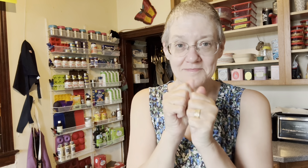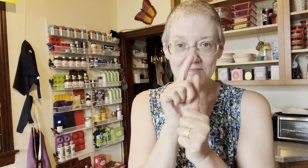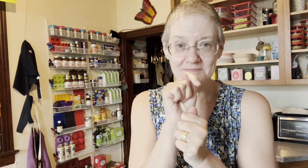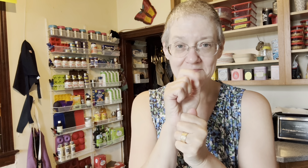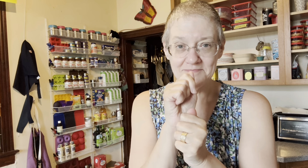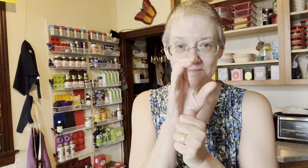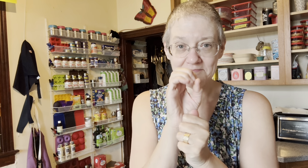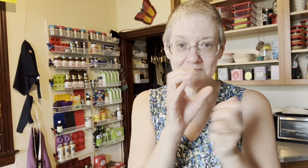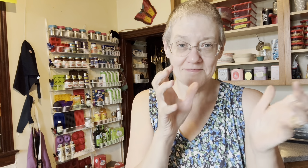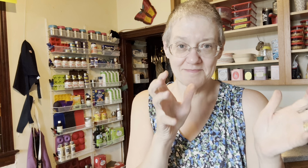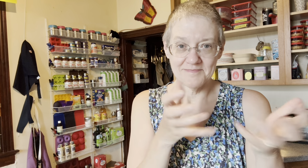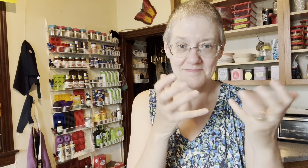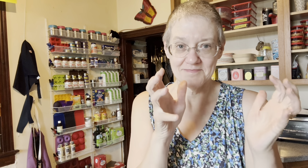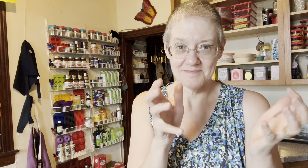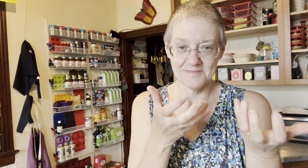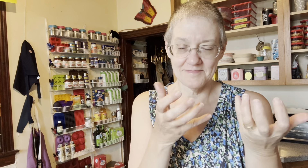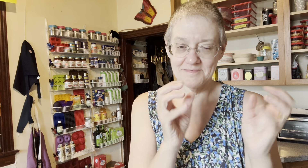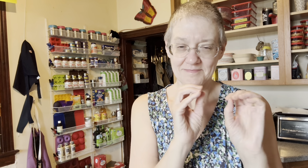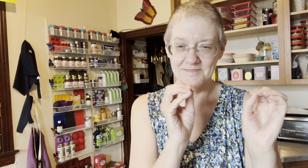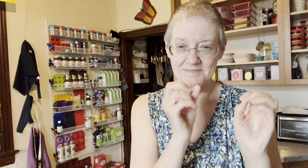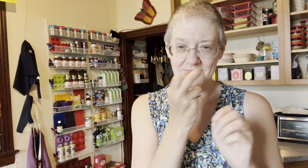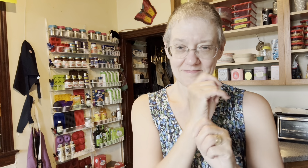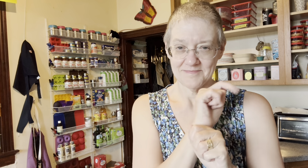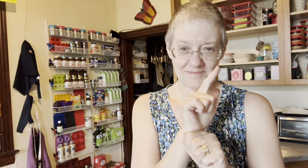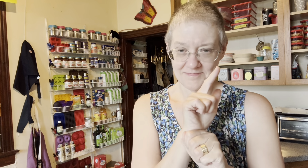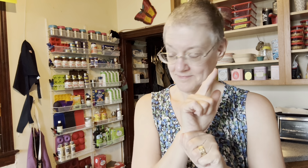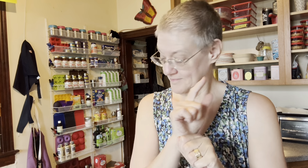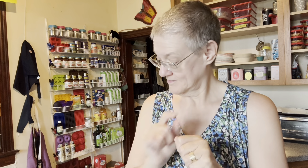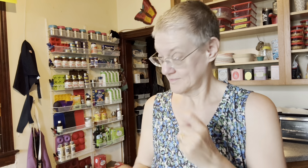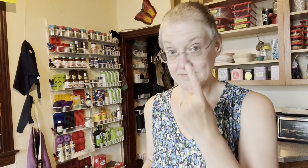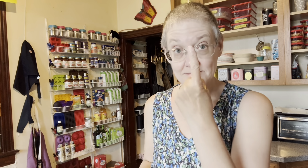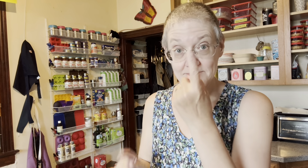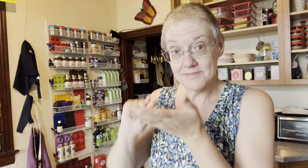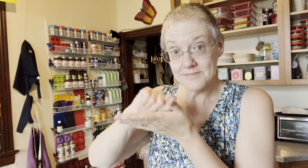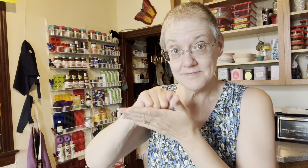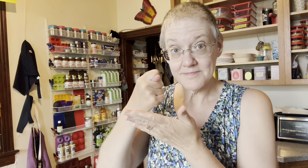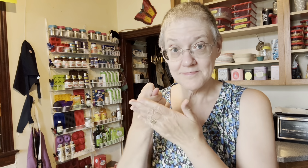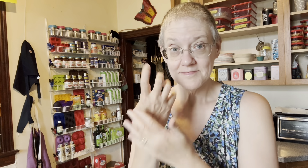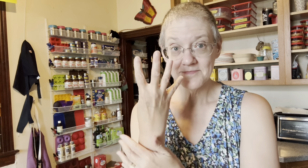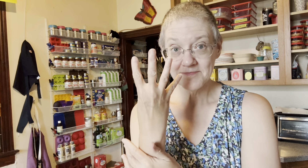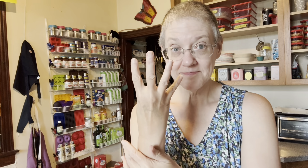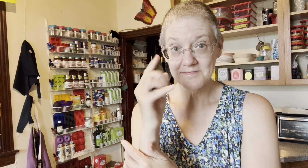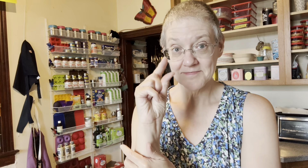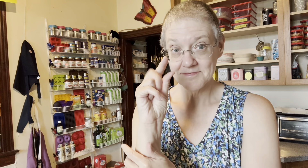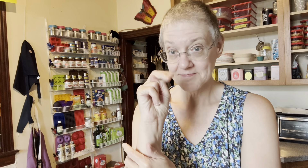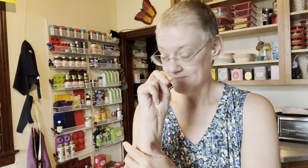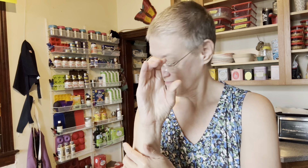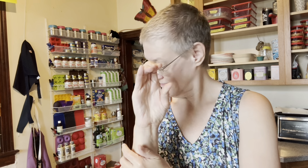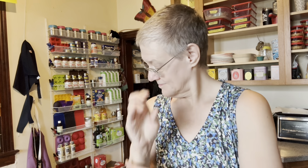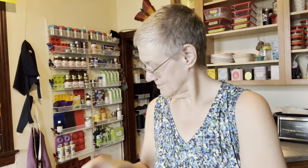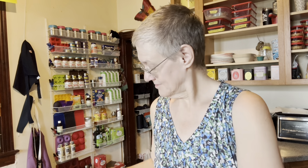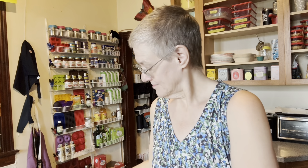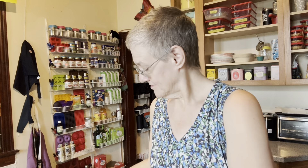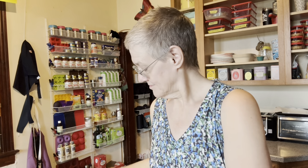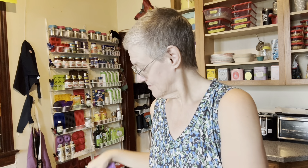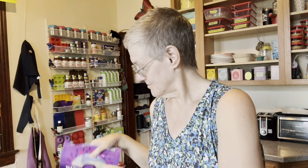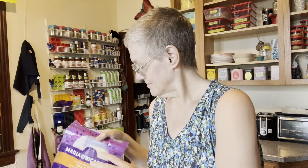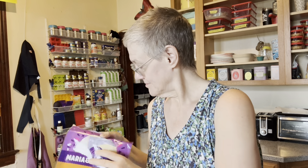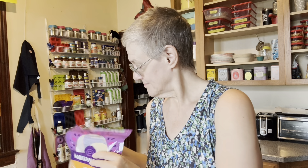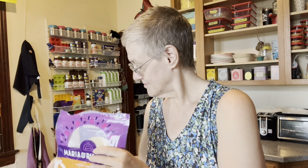he's going to have 1 and a taco salad on the side that doesn't have a shell. 1 tortilla is